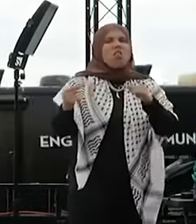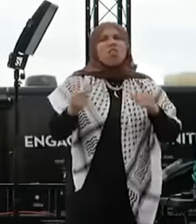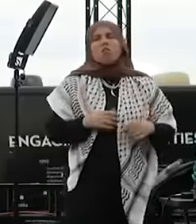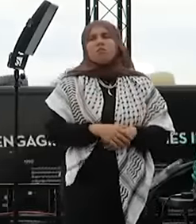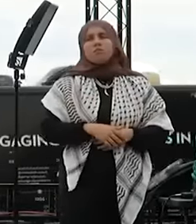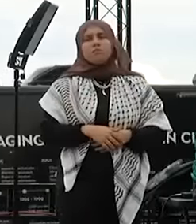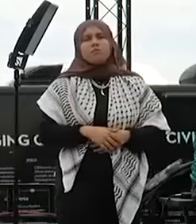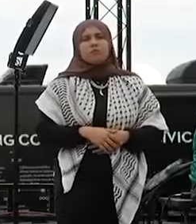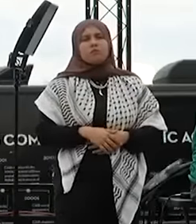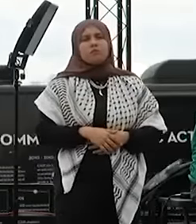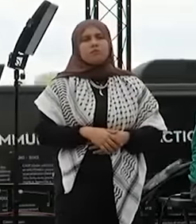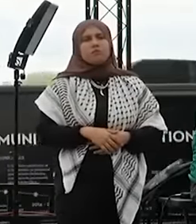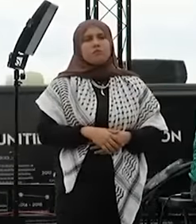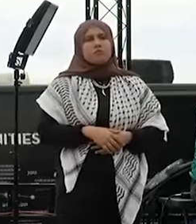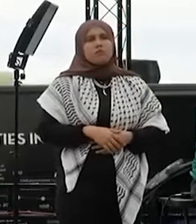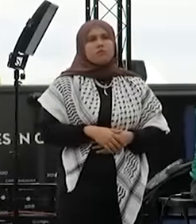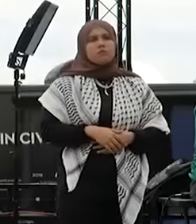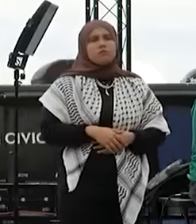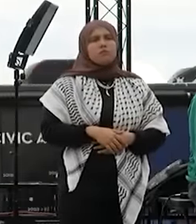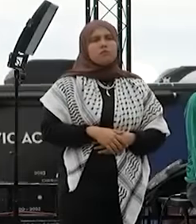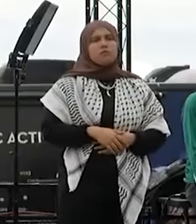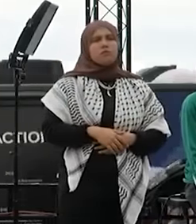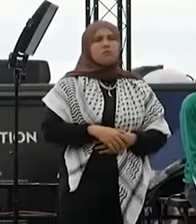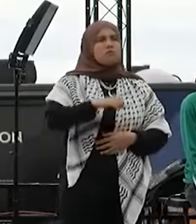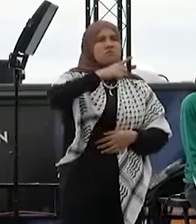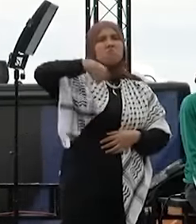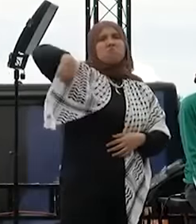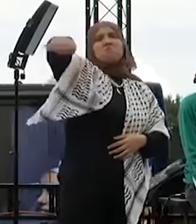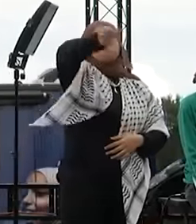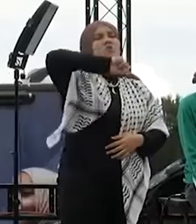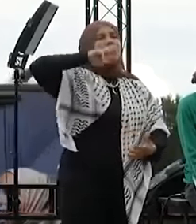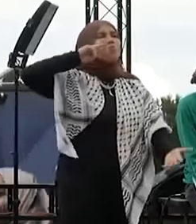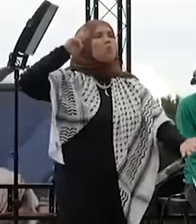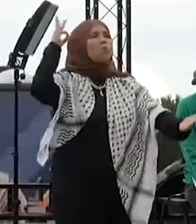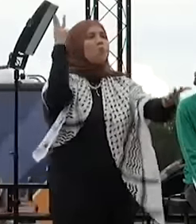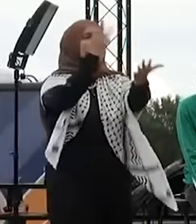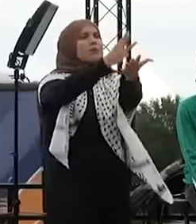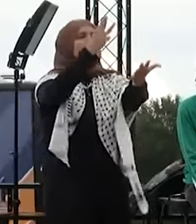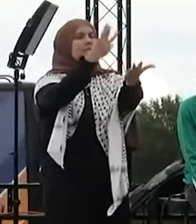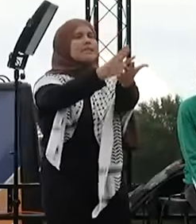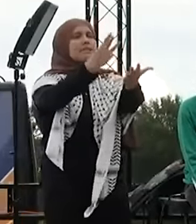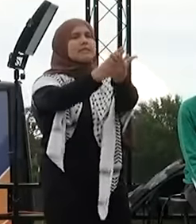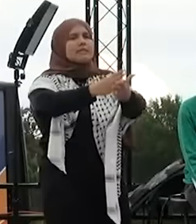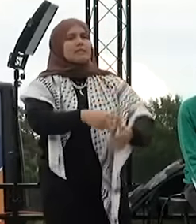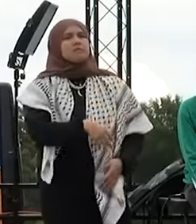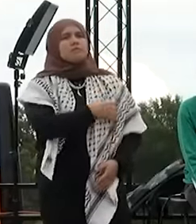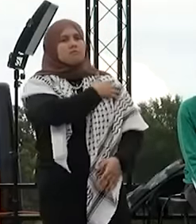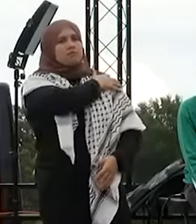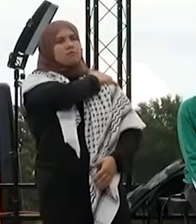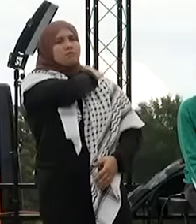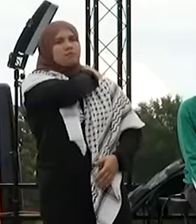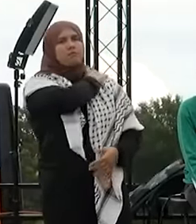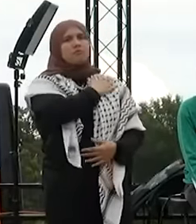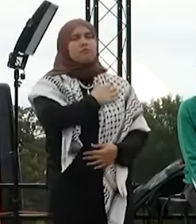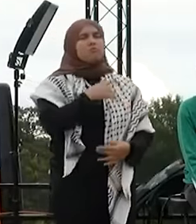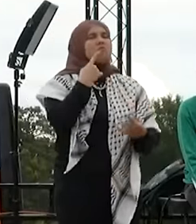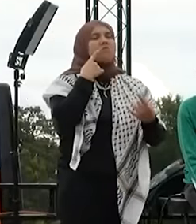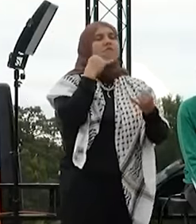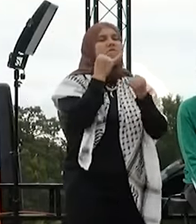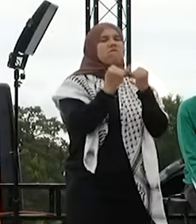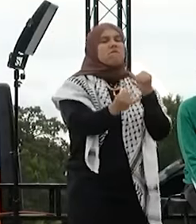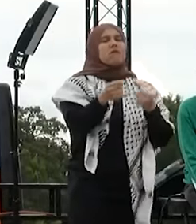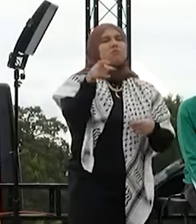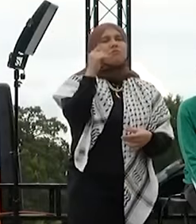was around them. Antum shuhada'ullahi fil ard. You're all witnesses. And finally, Allah tells us in the Quran, God tells